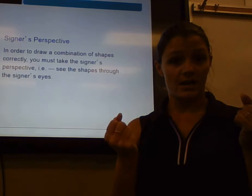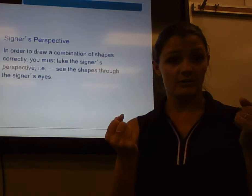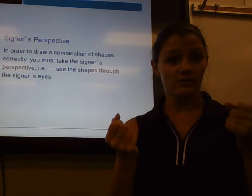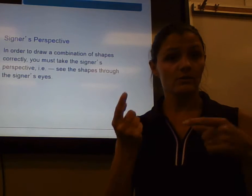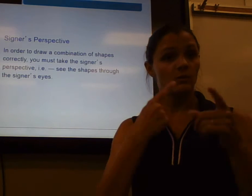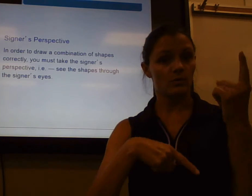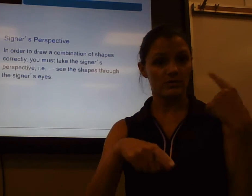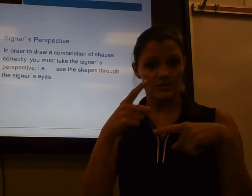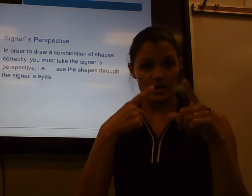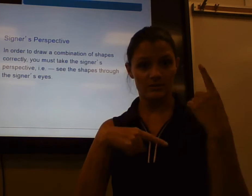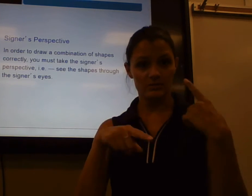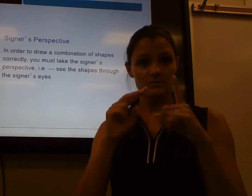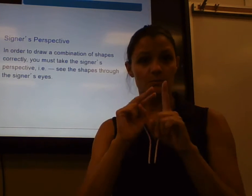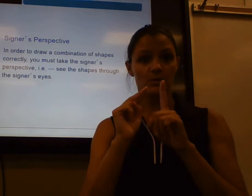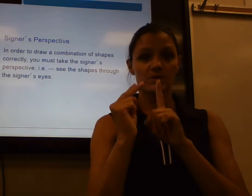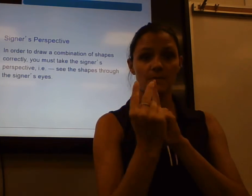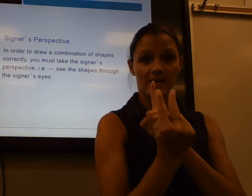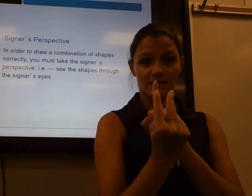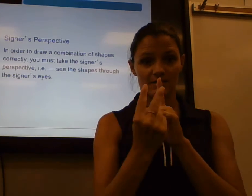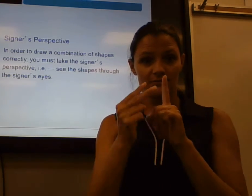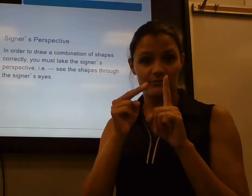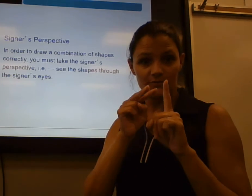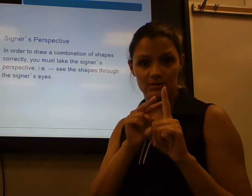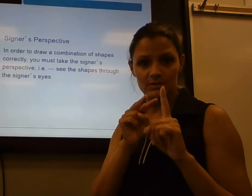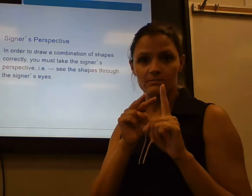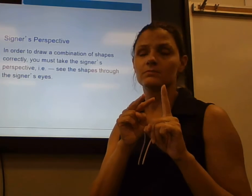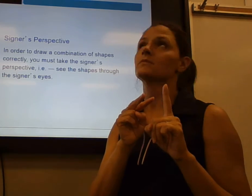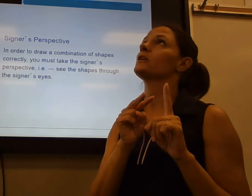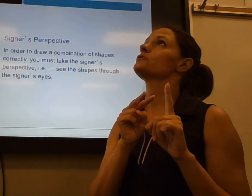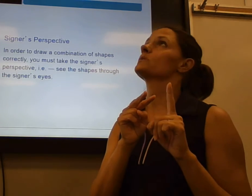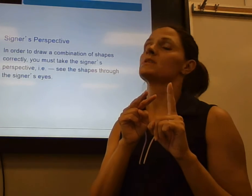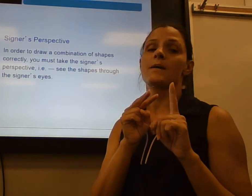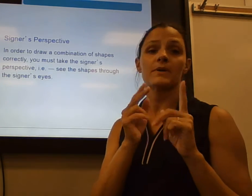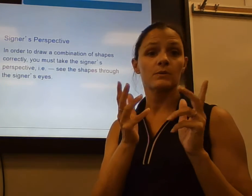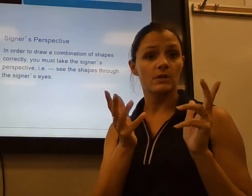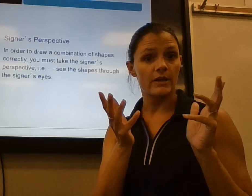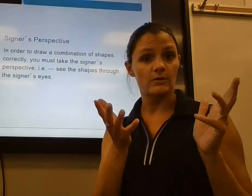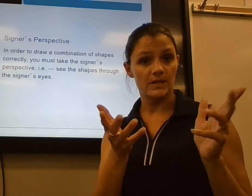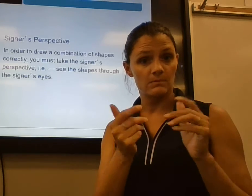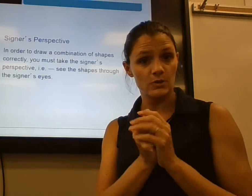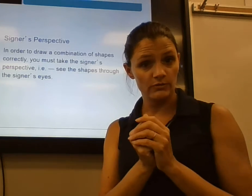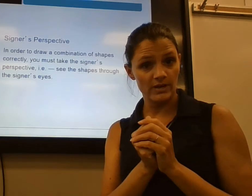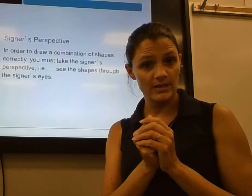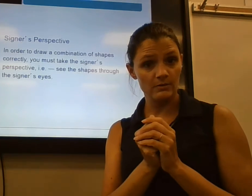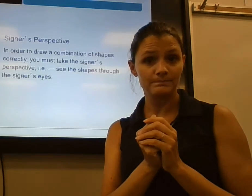Signer or signer's perspective. Not sure what's happening with the light on my computer right now.